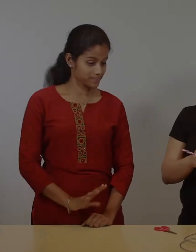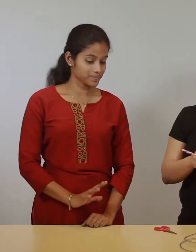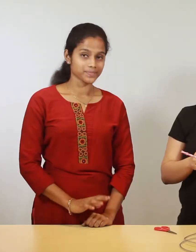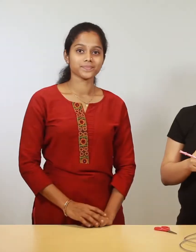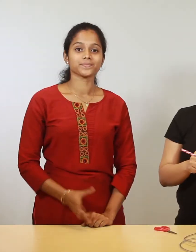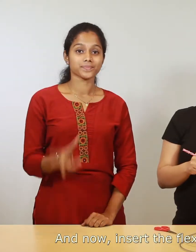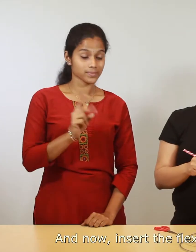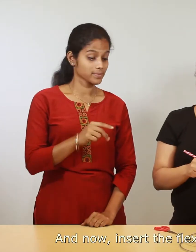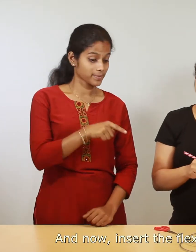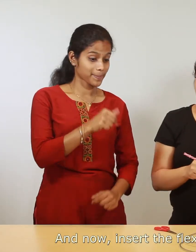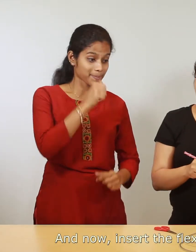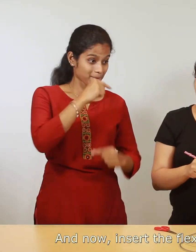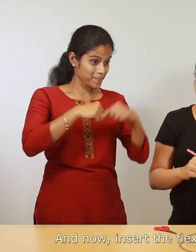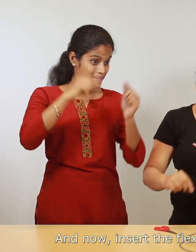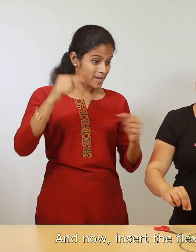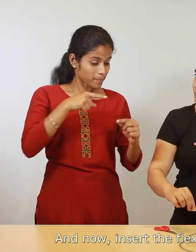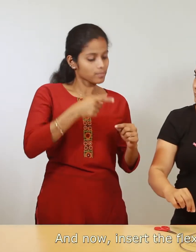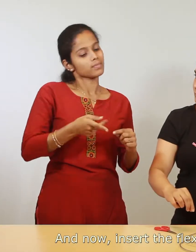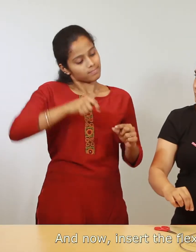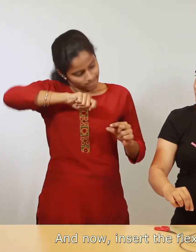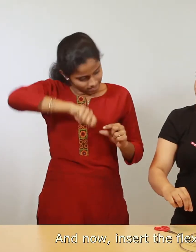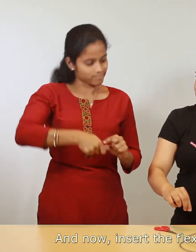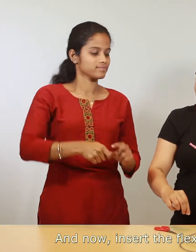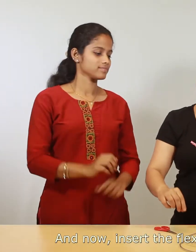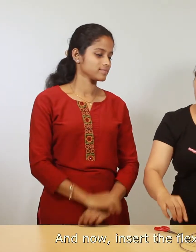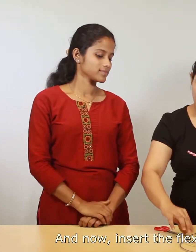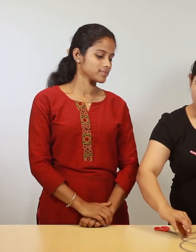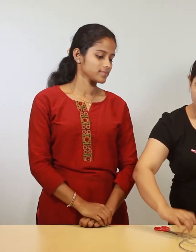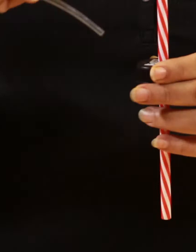Very good. And now, insert the flexible pipe. Okay.